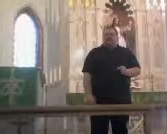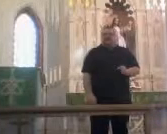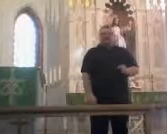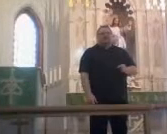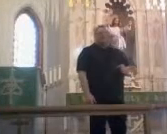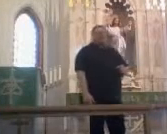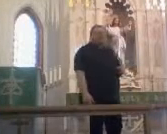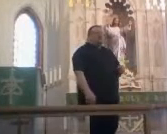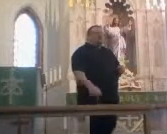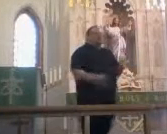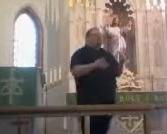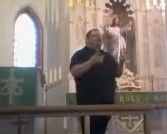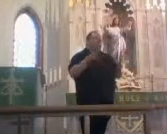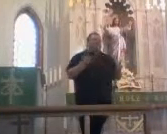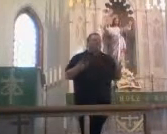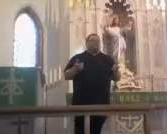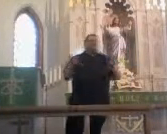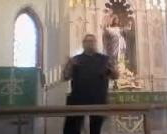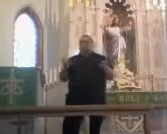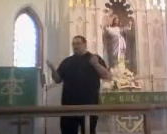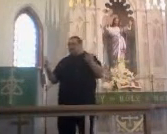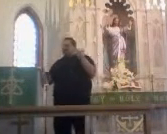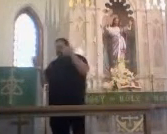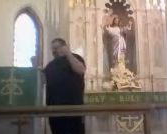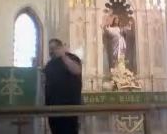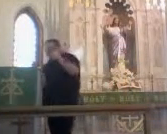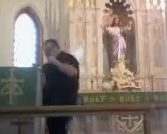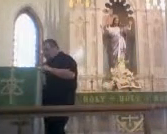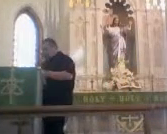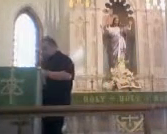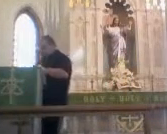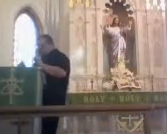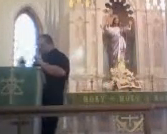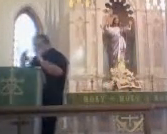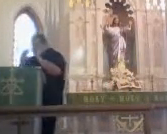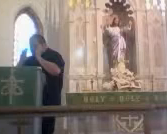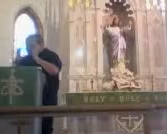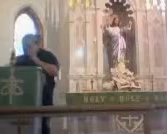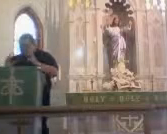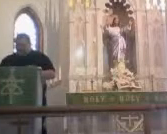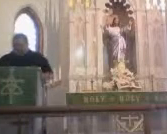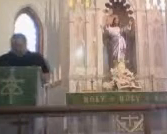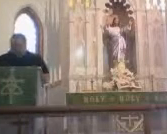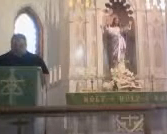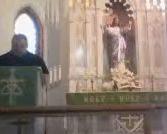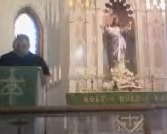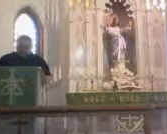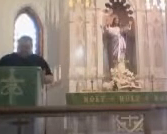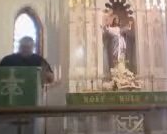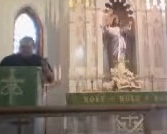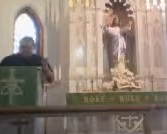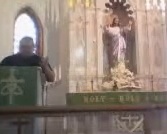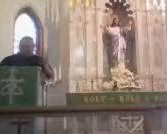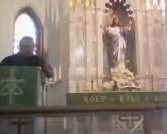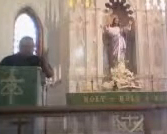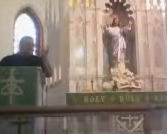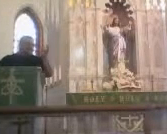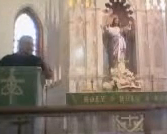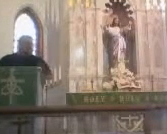now. We tell him what's going on to clarify it for ourselves, to enunciate it, to put it in action, to put it rather